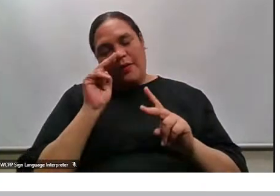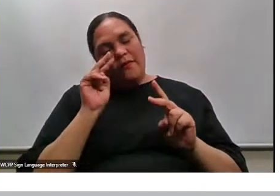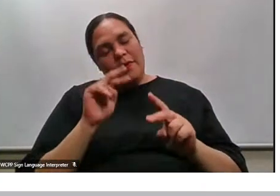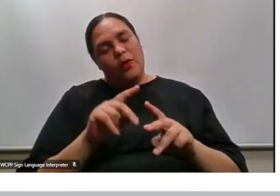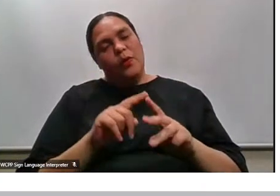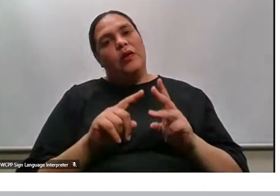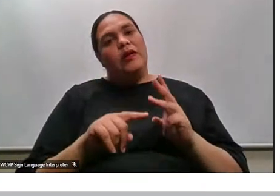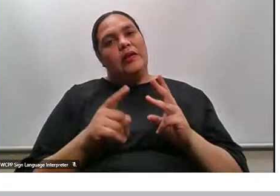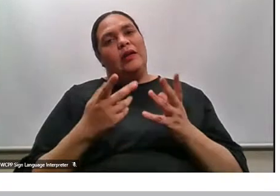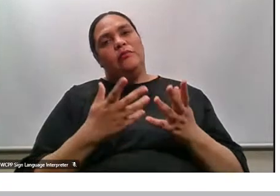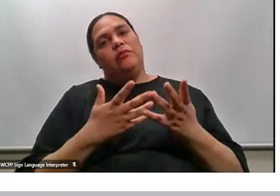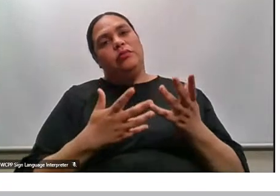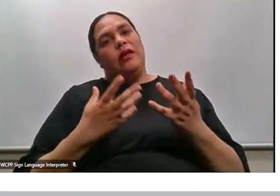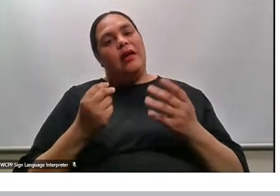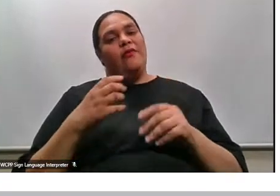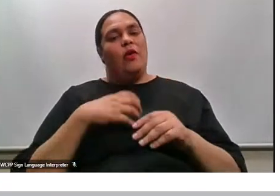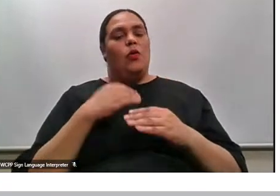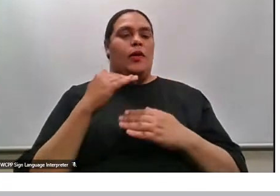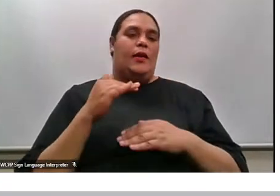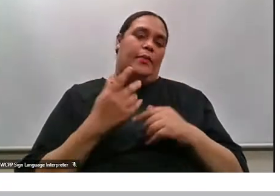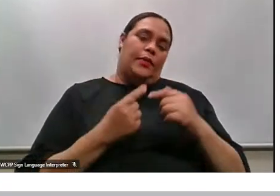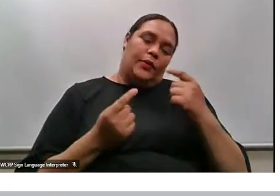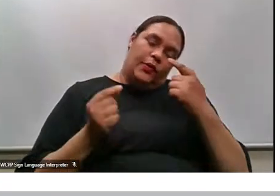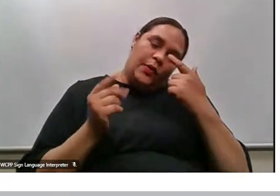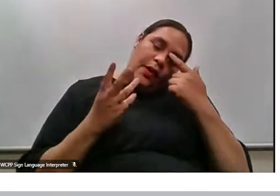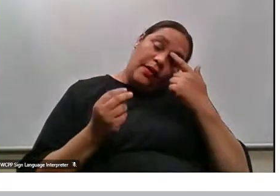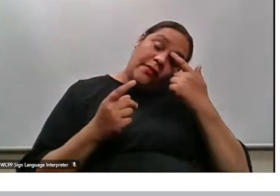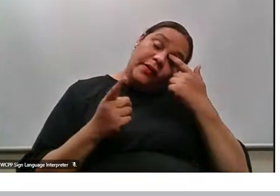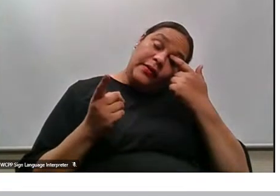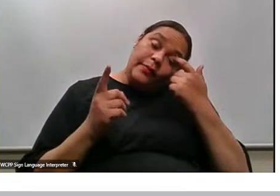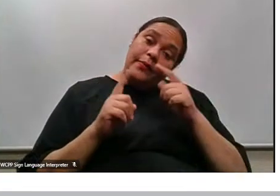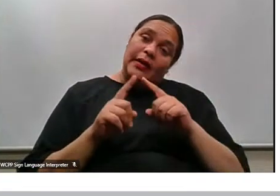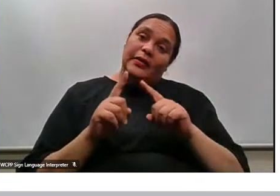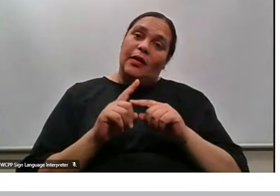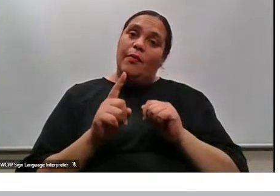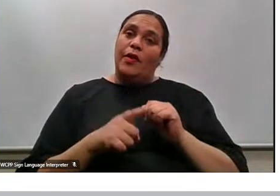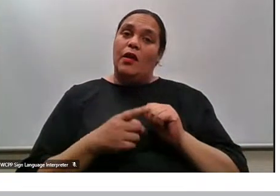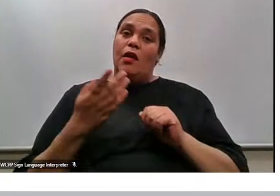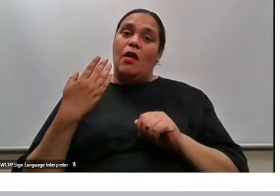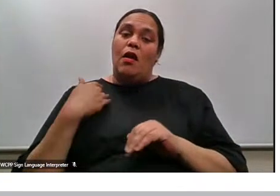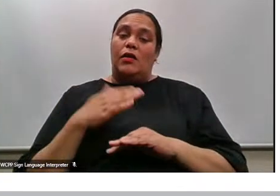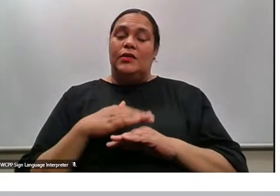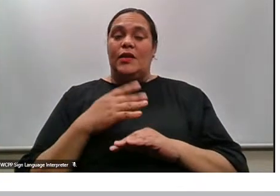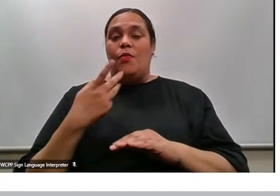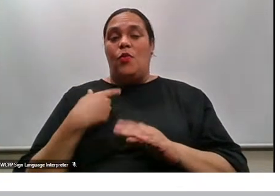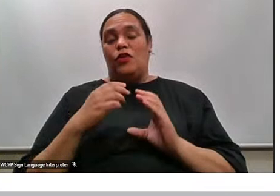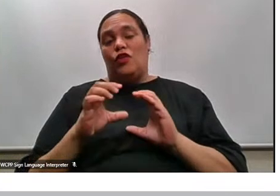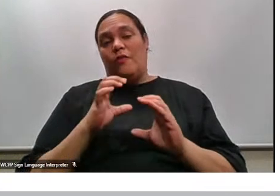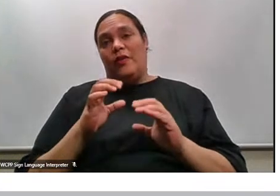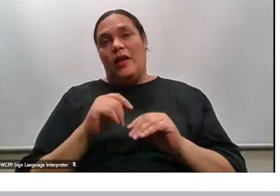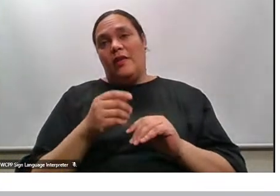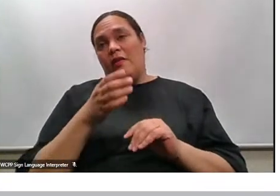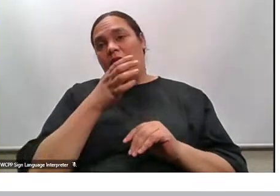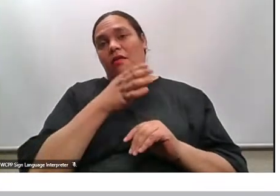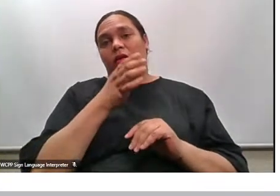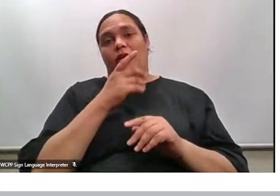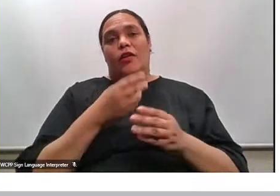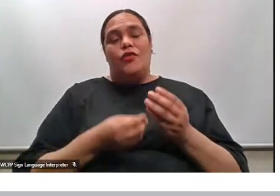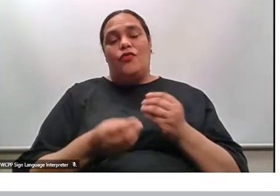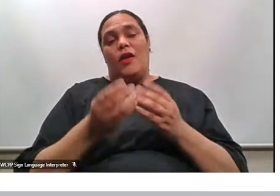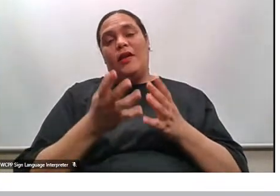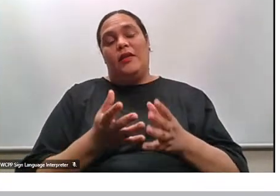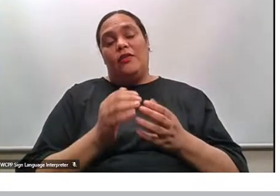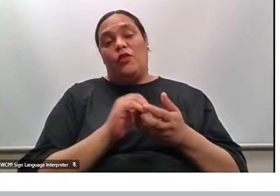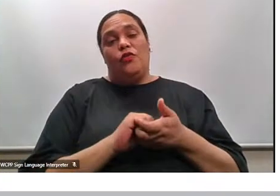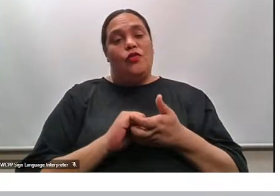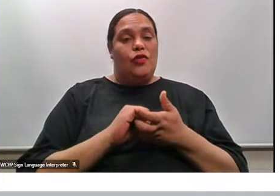and such has got its own limitations. And actually, I think the last time there was a conversation, and liquor traders associations